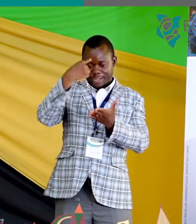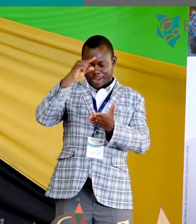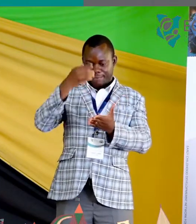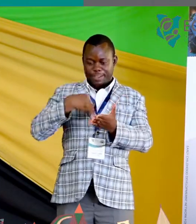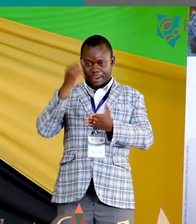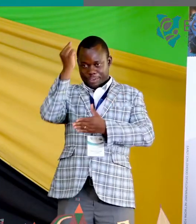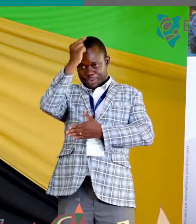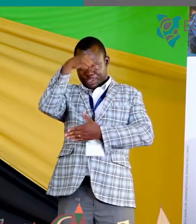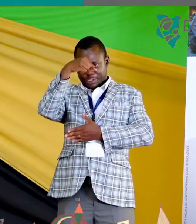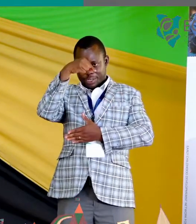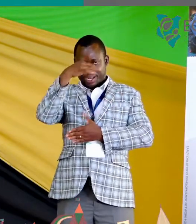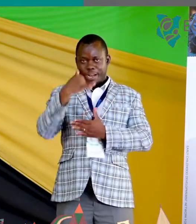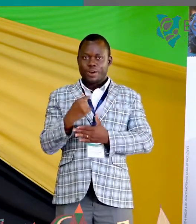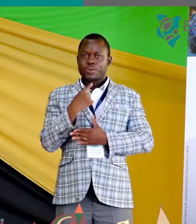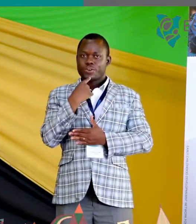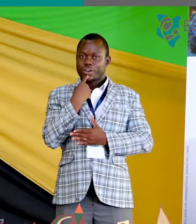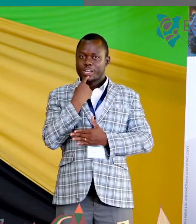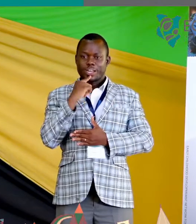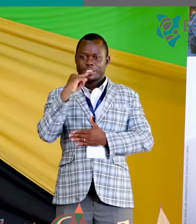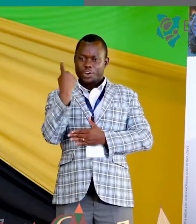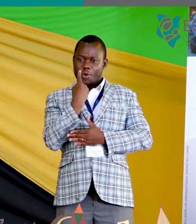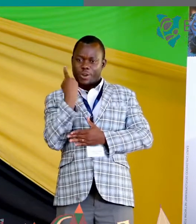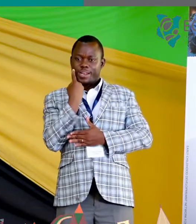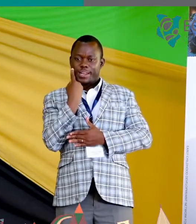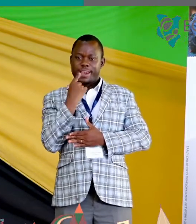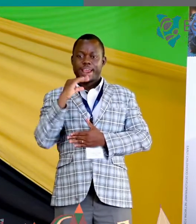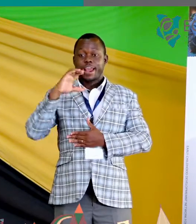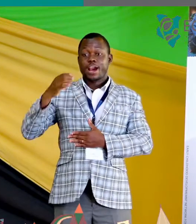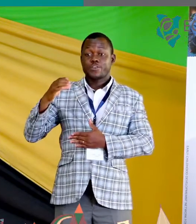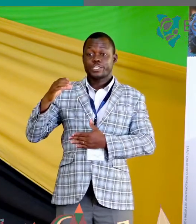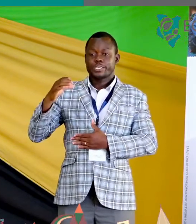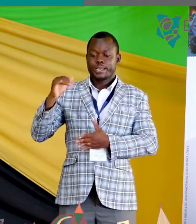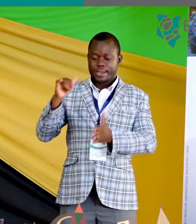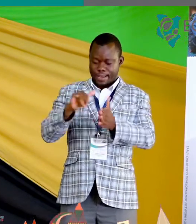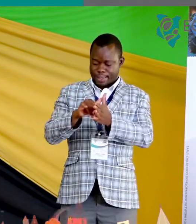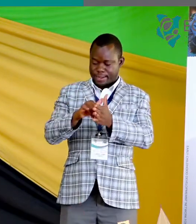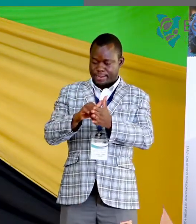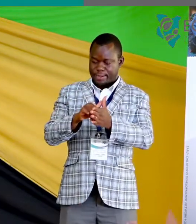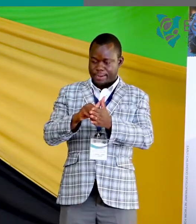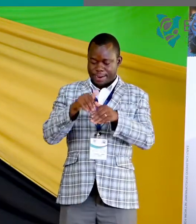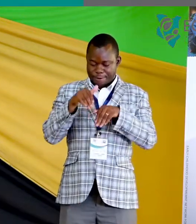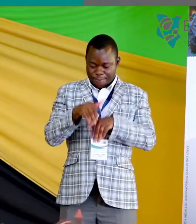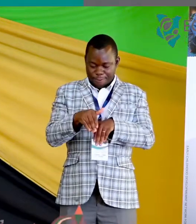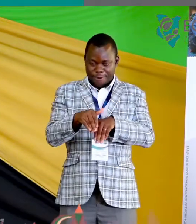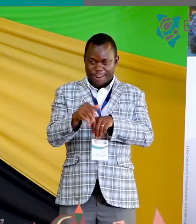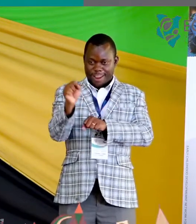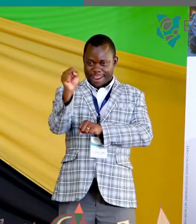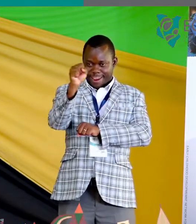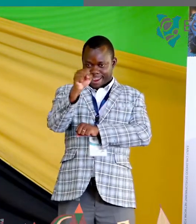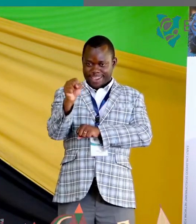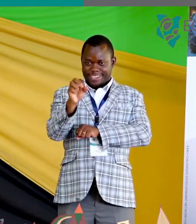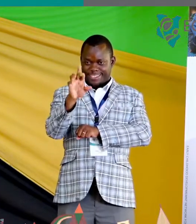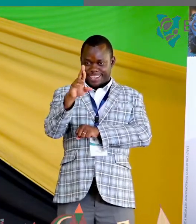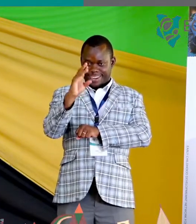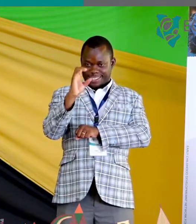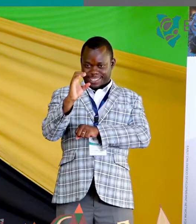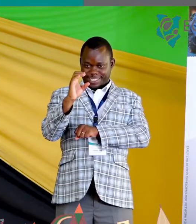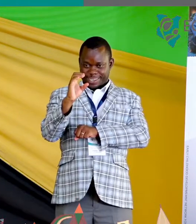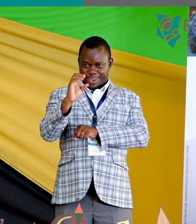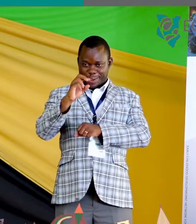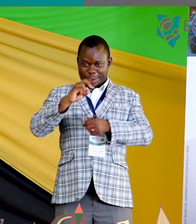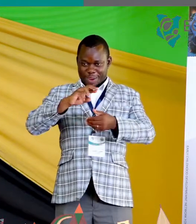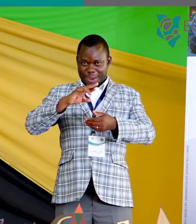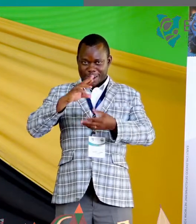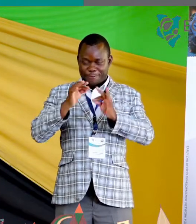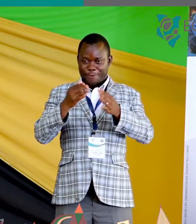think Turkana is one of the counties that follows SRSC, and if you are a